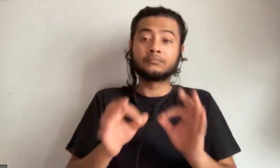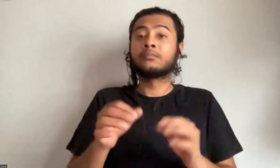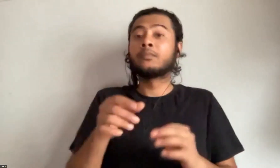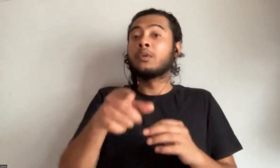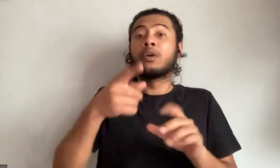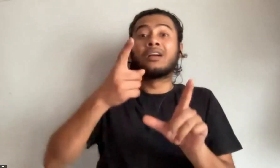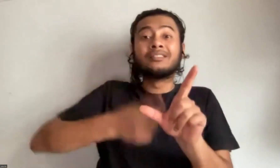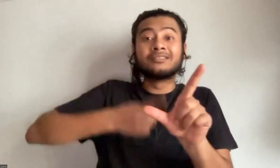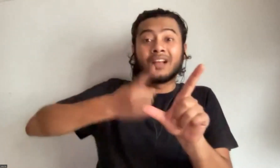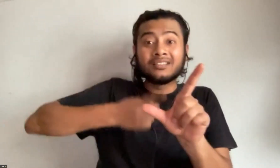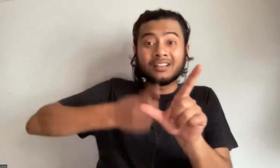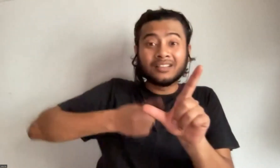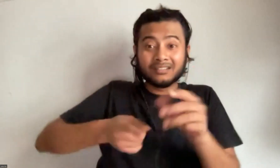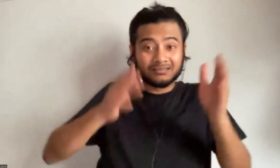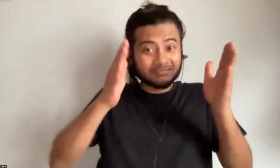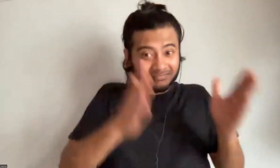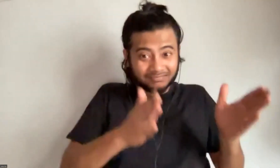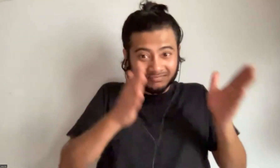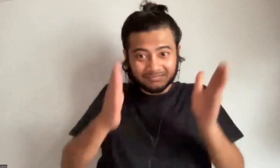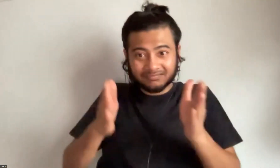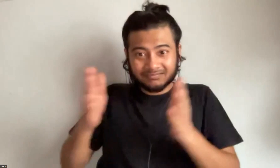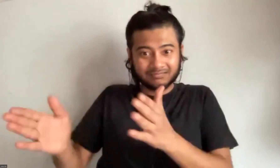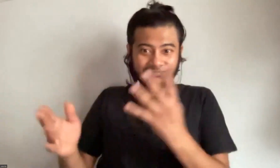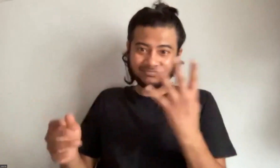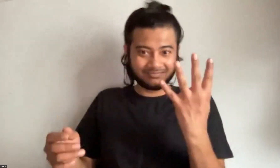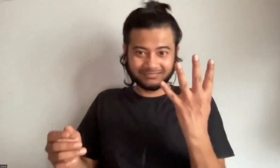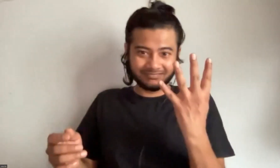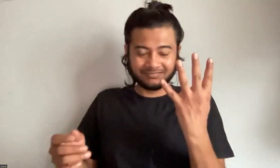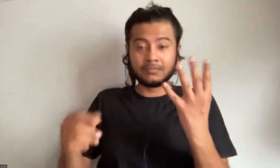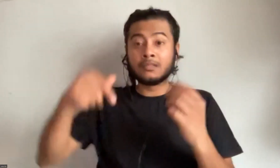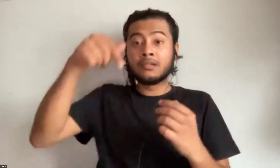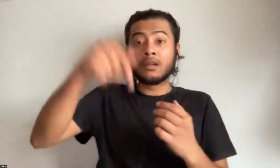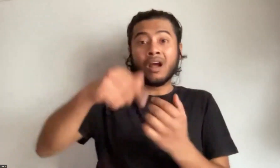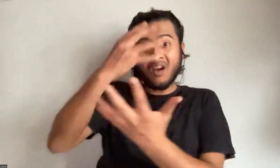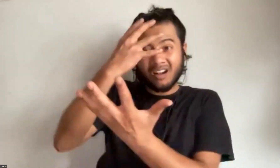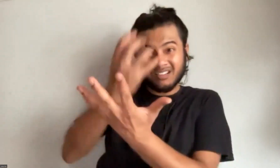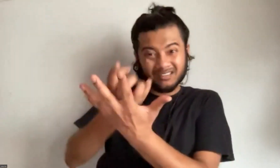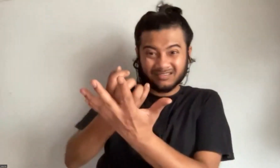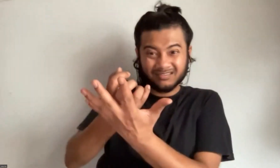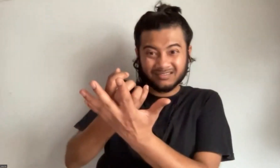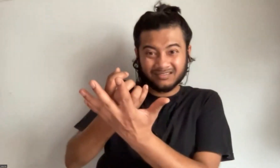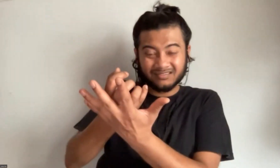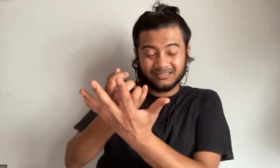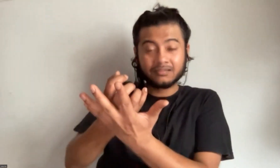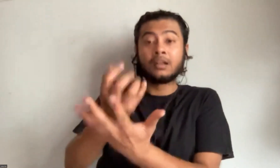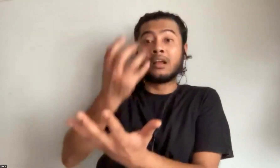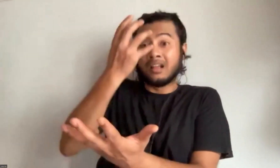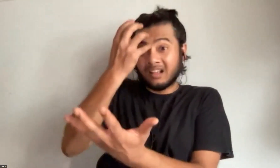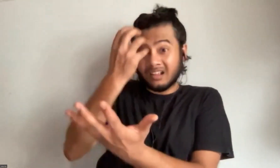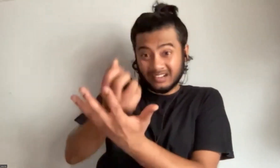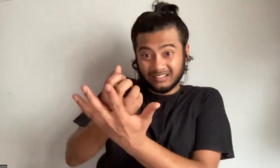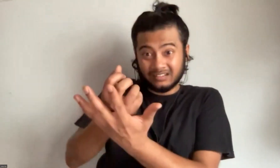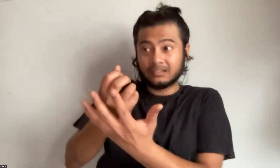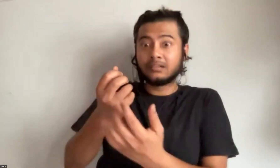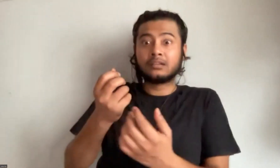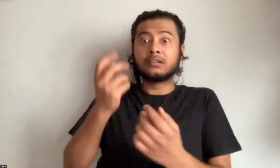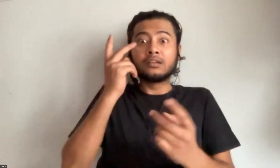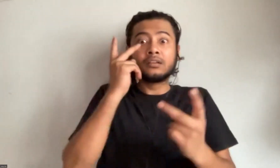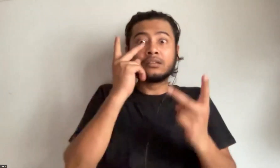and there are some very, very specific things which are happening in Kali Yuga around us. So let's look at them